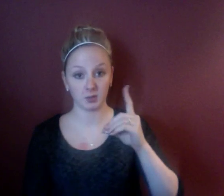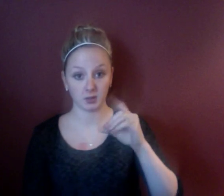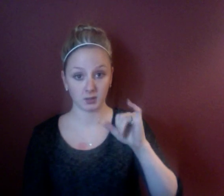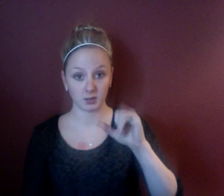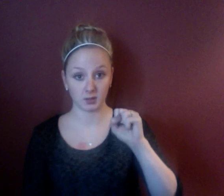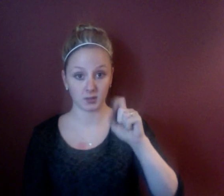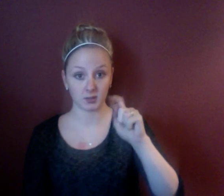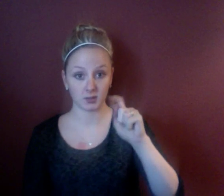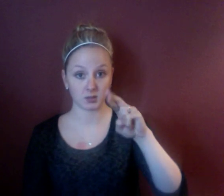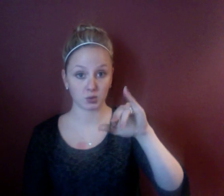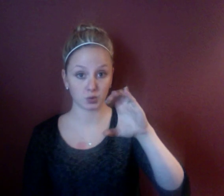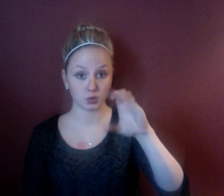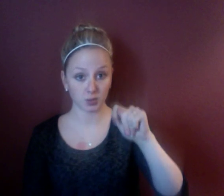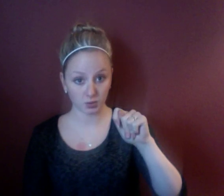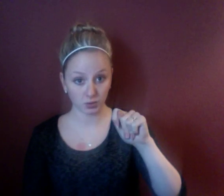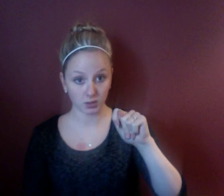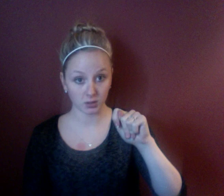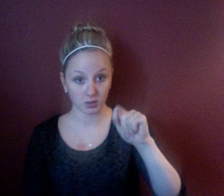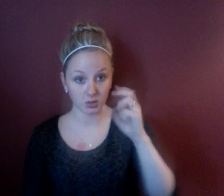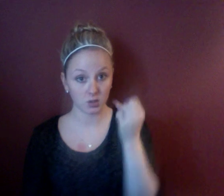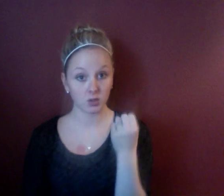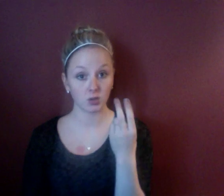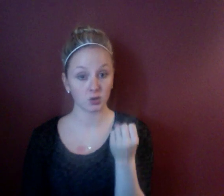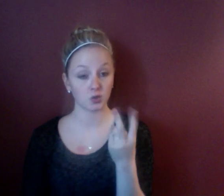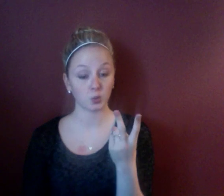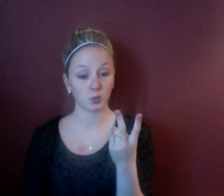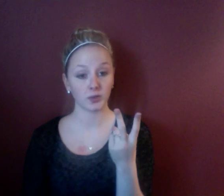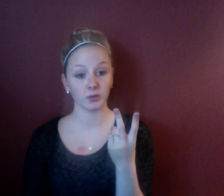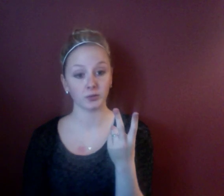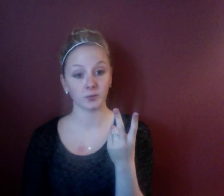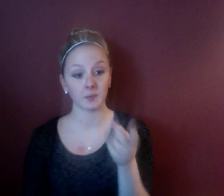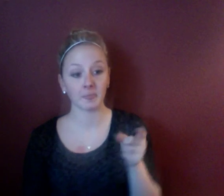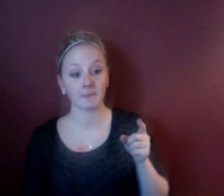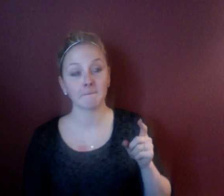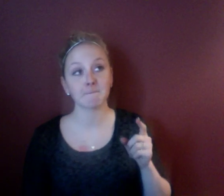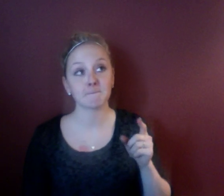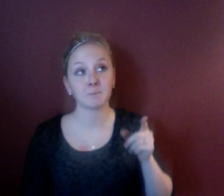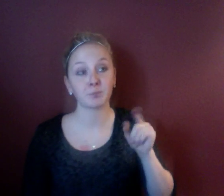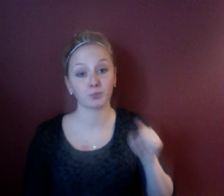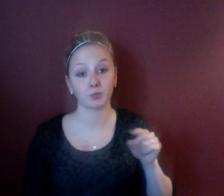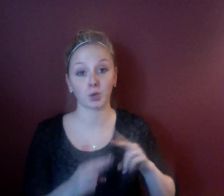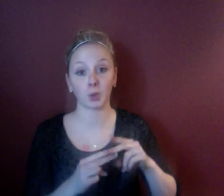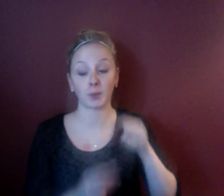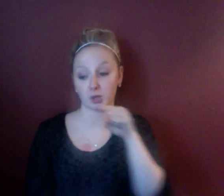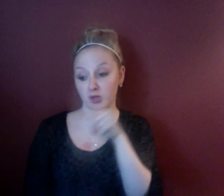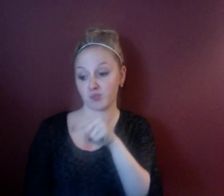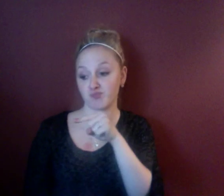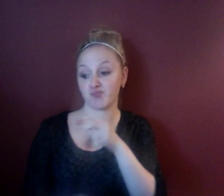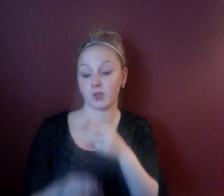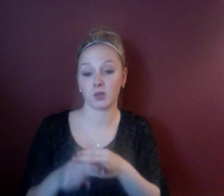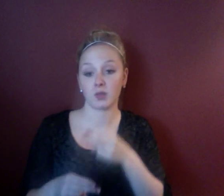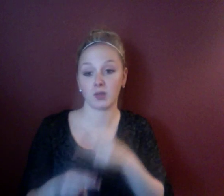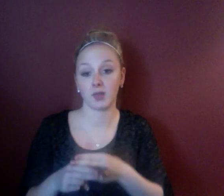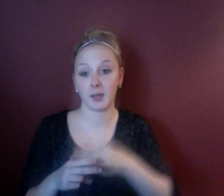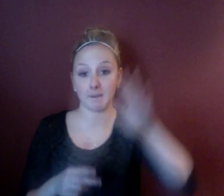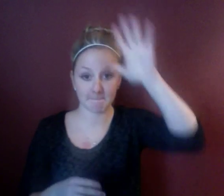thing as strippers now. Wow, strippers never change, I guess, from the ankle down. But do you think this dress is flattering? Like, does it fit